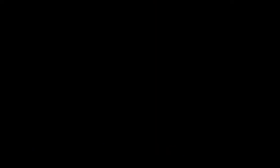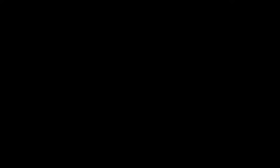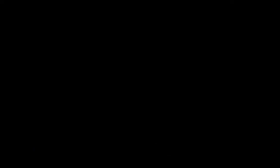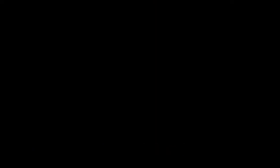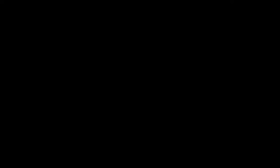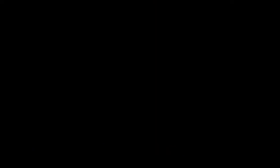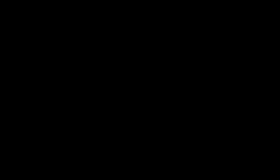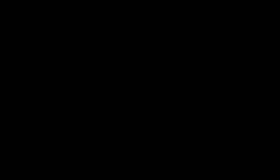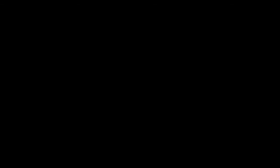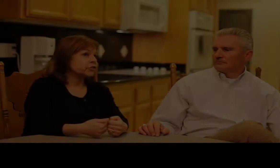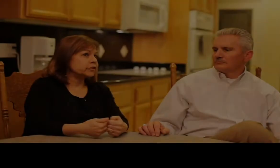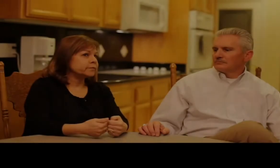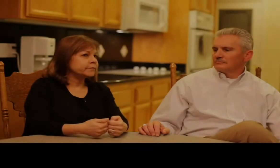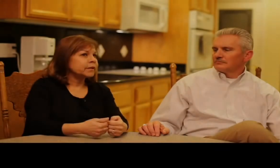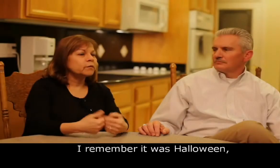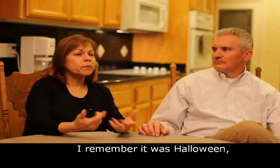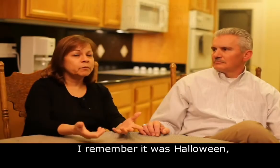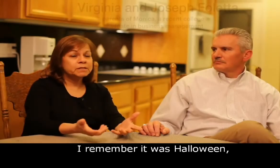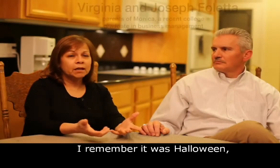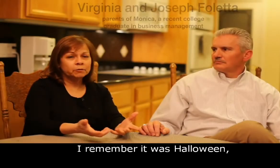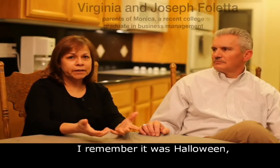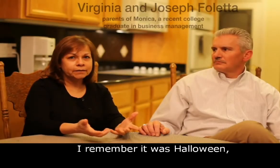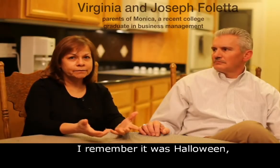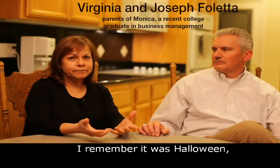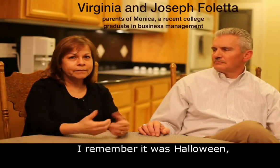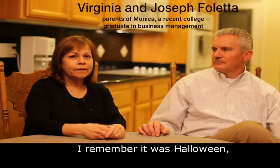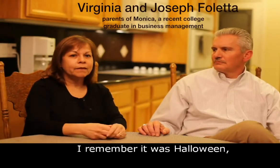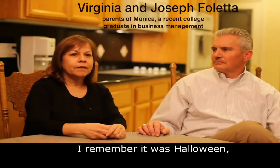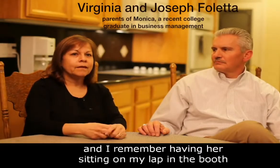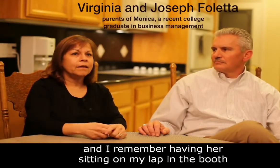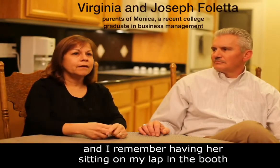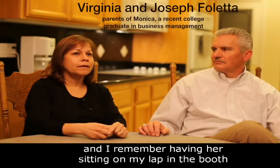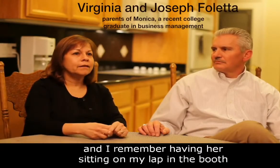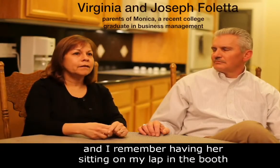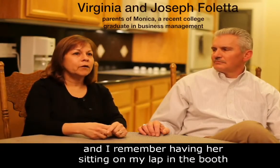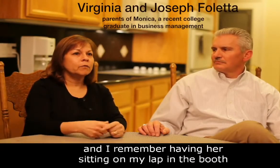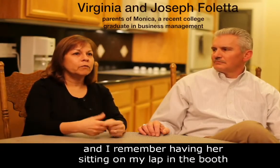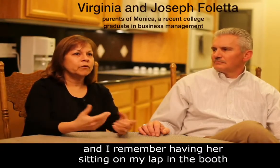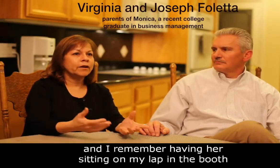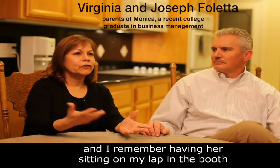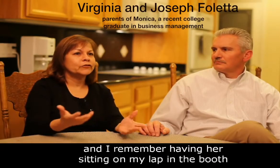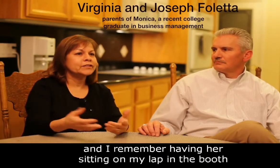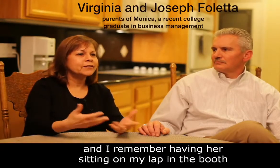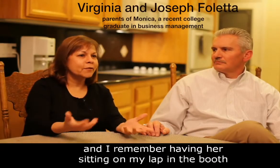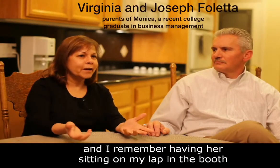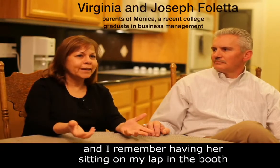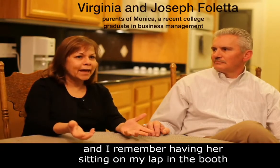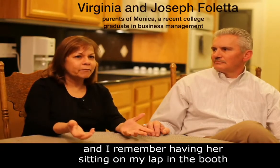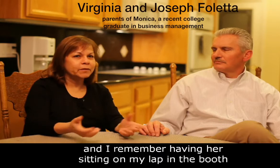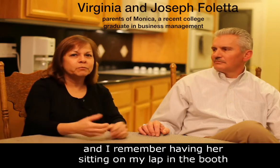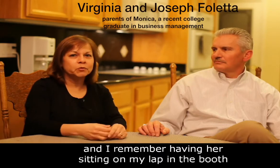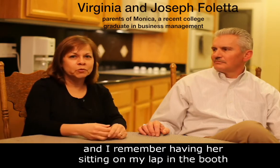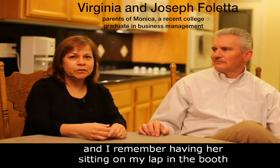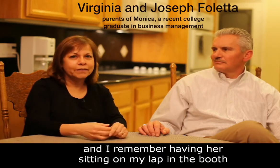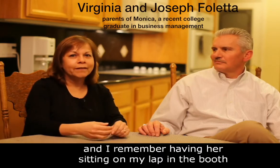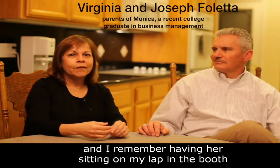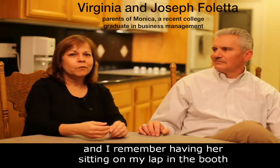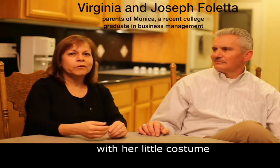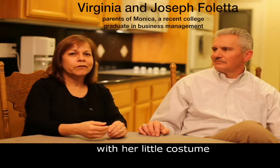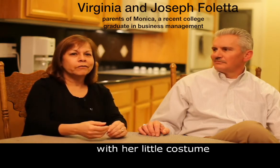knowledge. I remember it was Halloween. And I remember having her sitting on my lap in the booth with